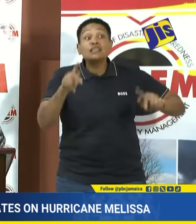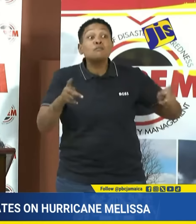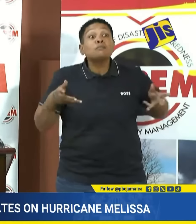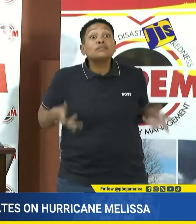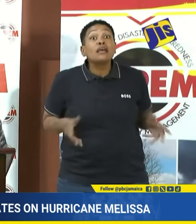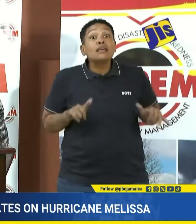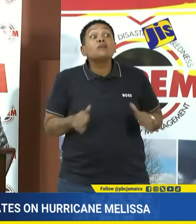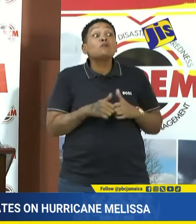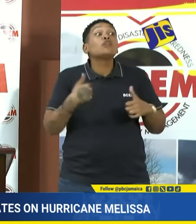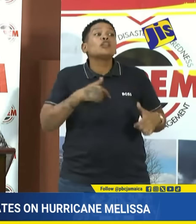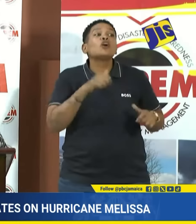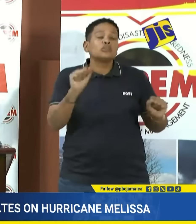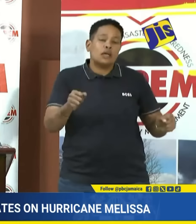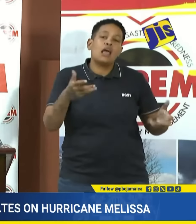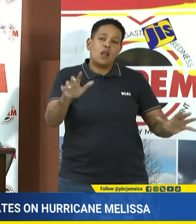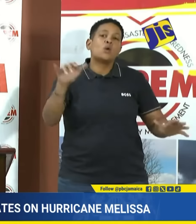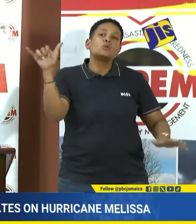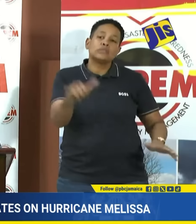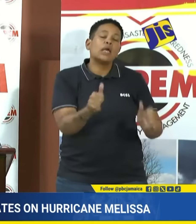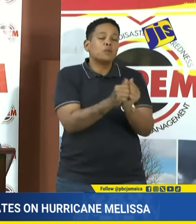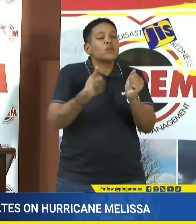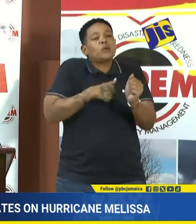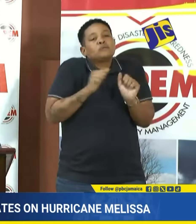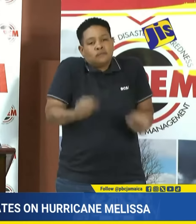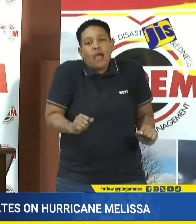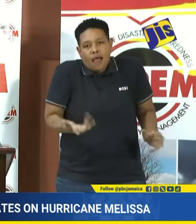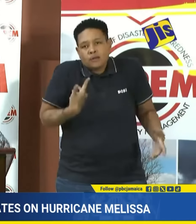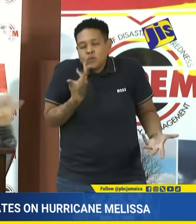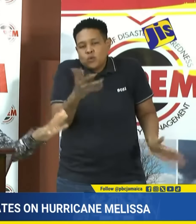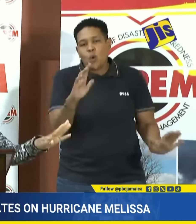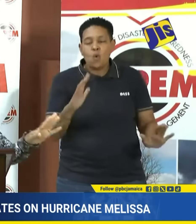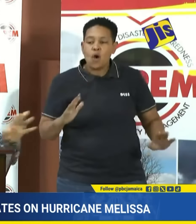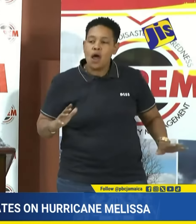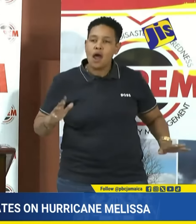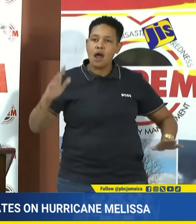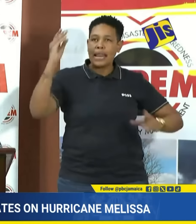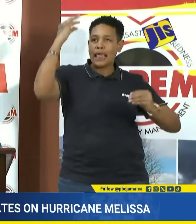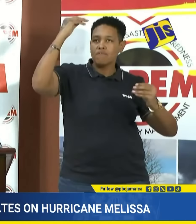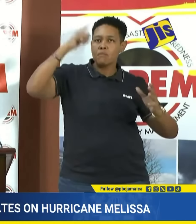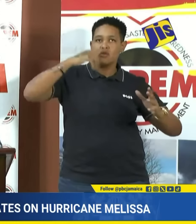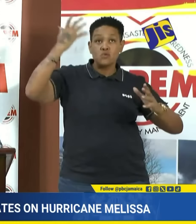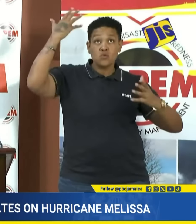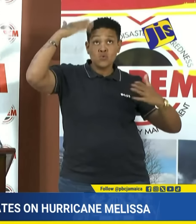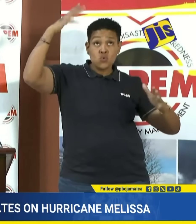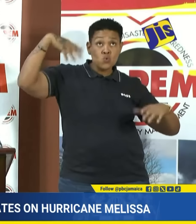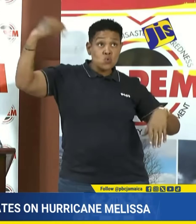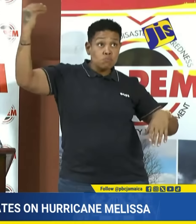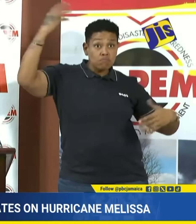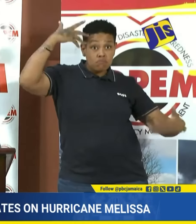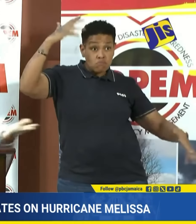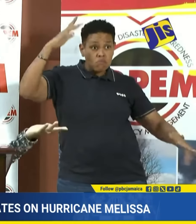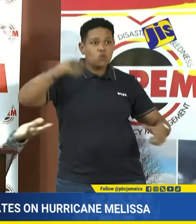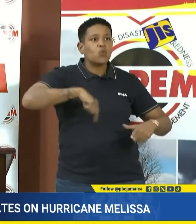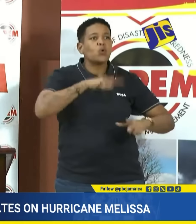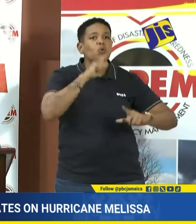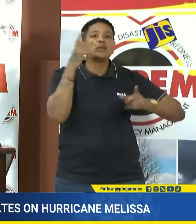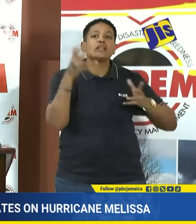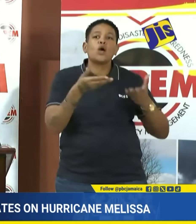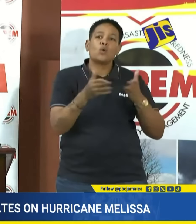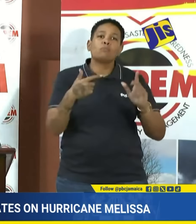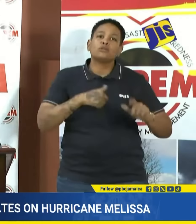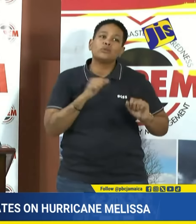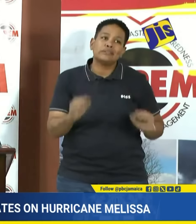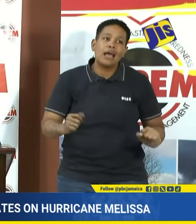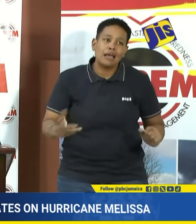people here with us, they are allowed to be here with us. We don't want an information vacuum out there, and so we're being as open